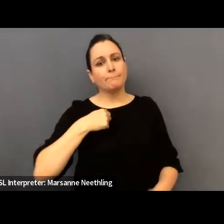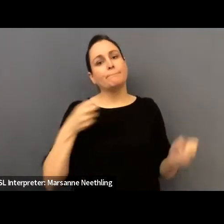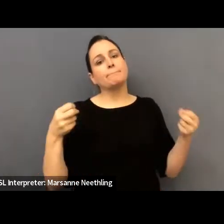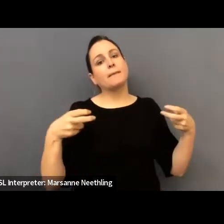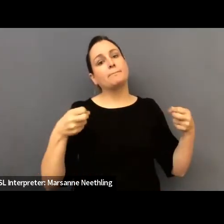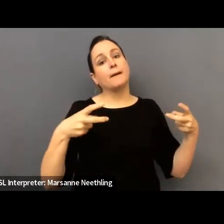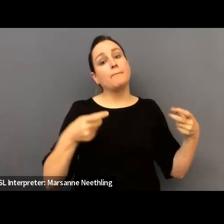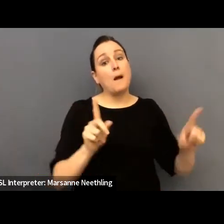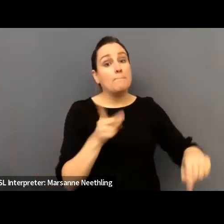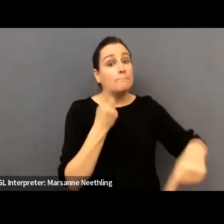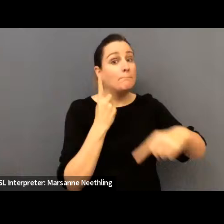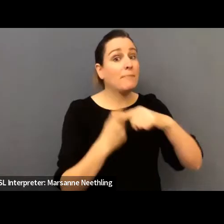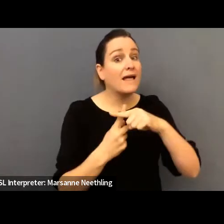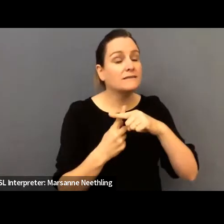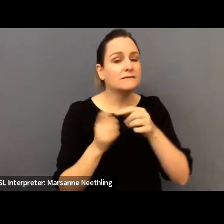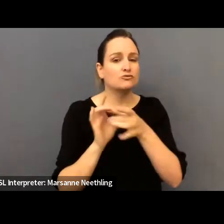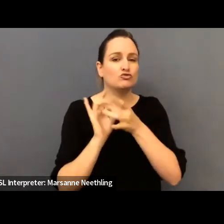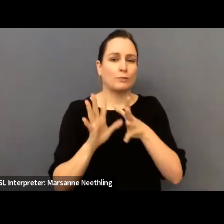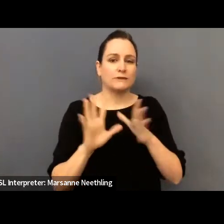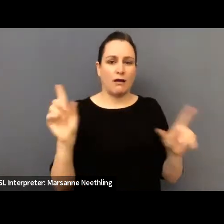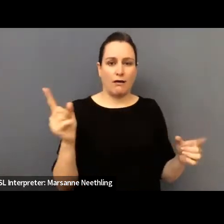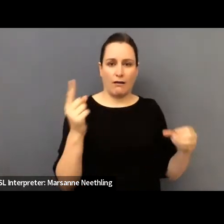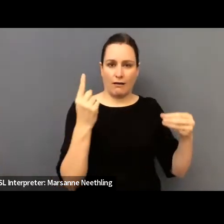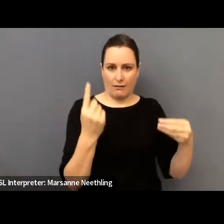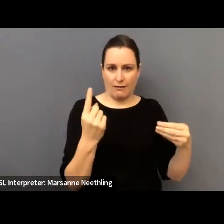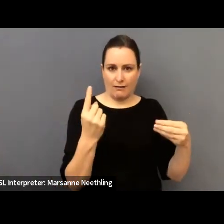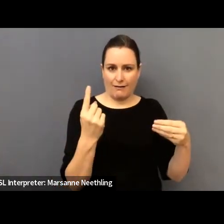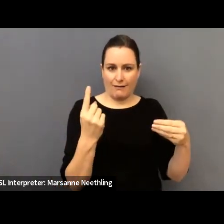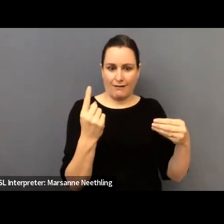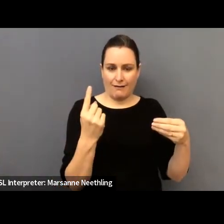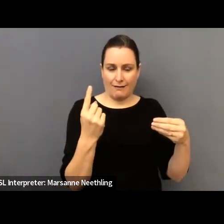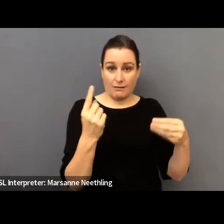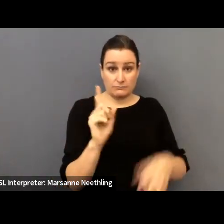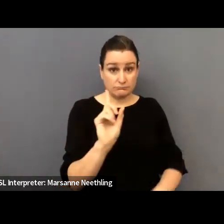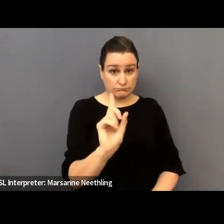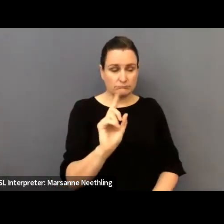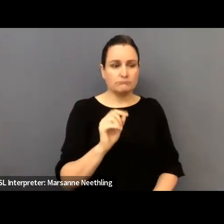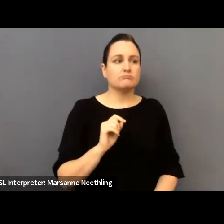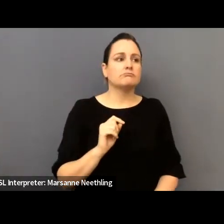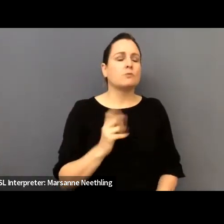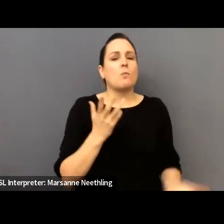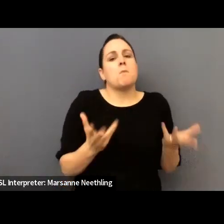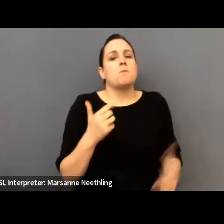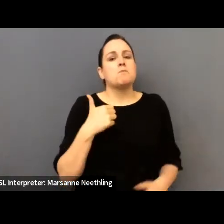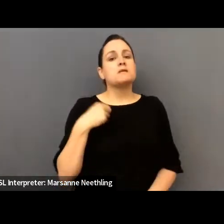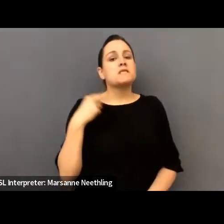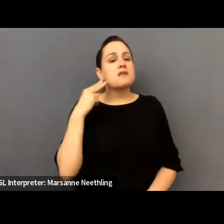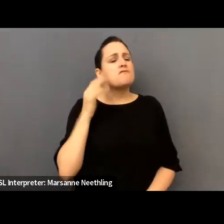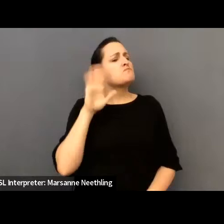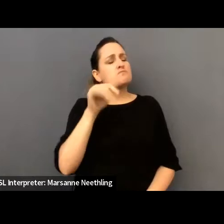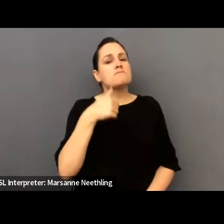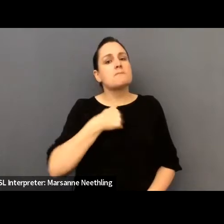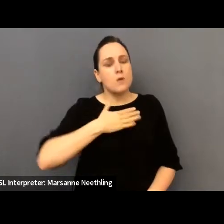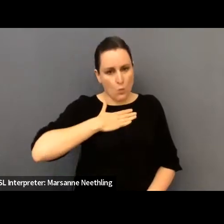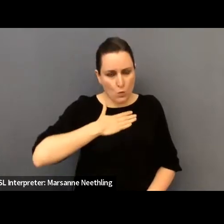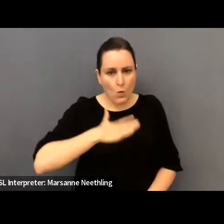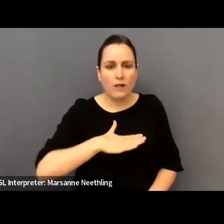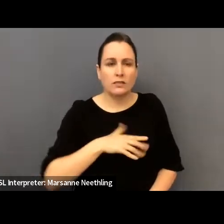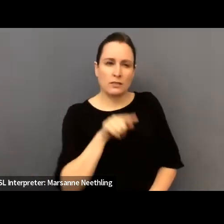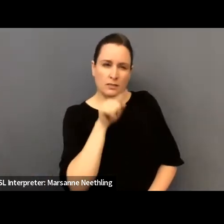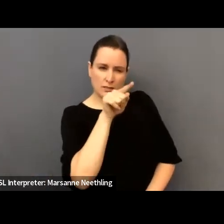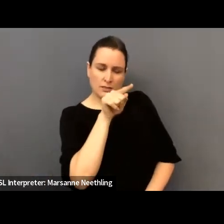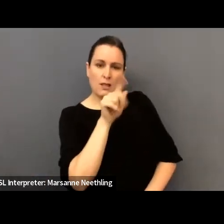sign language interpreter, or I want a sign language interpreter or a recording of a sign